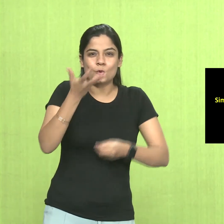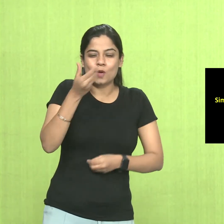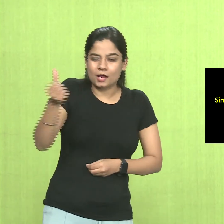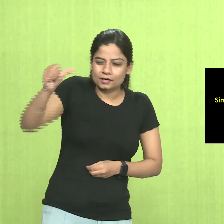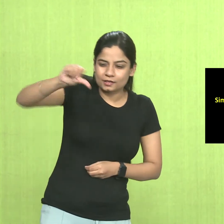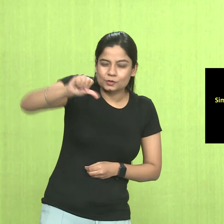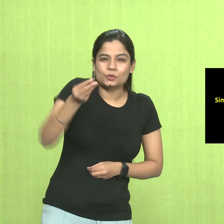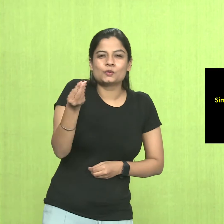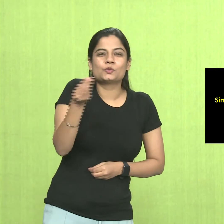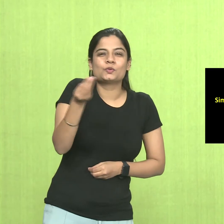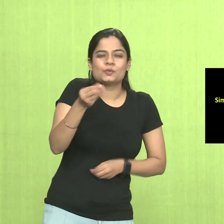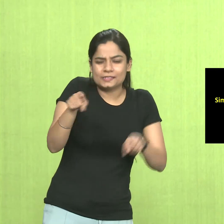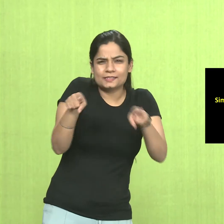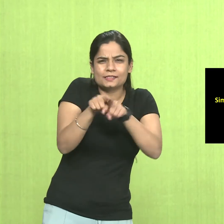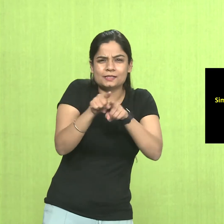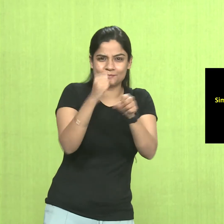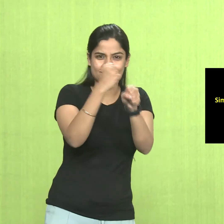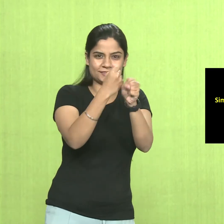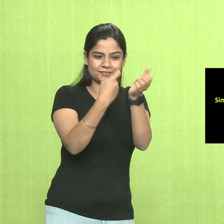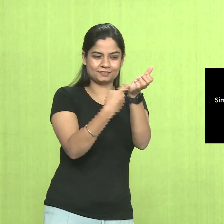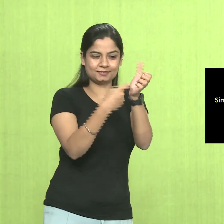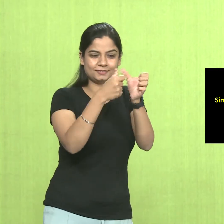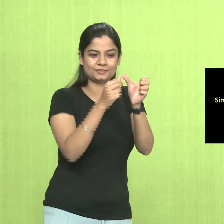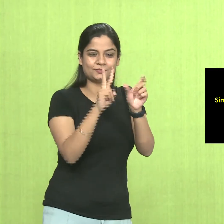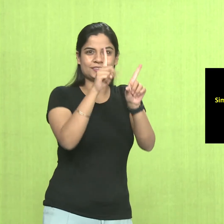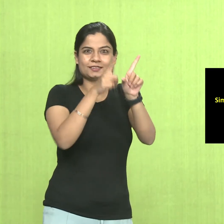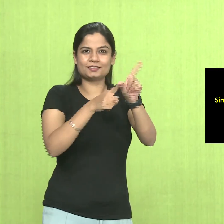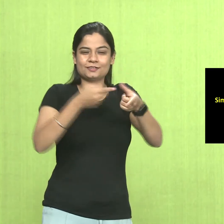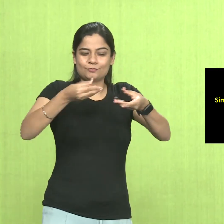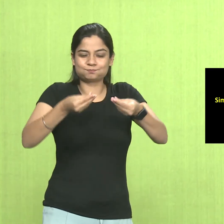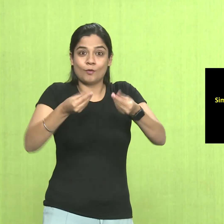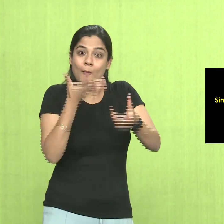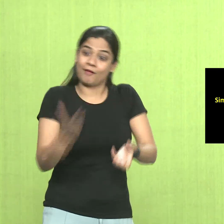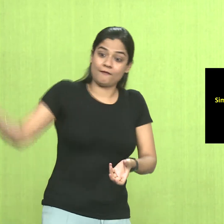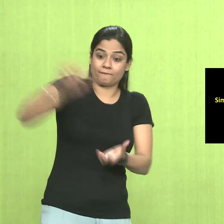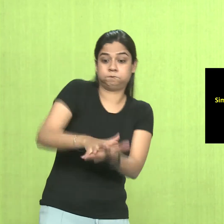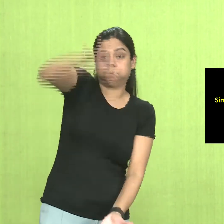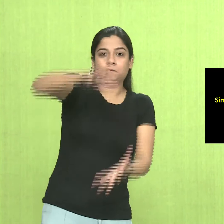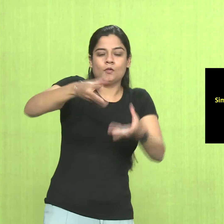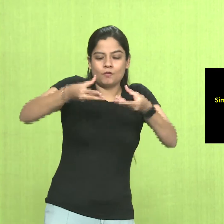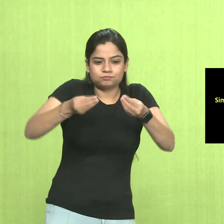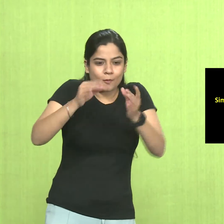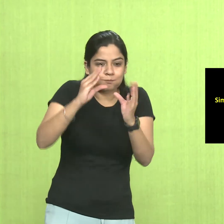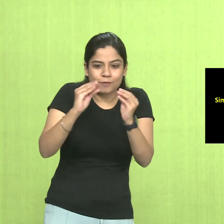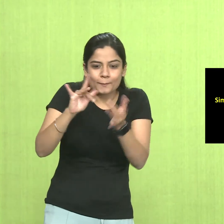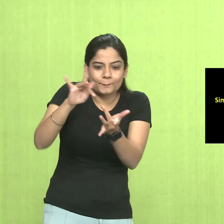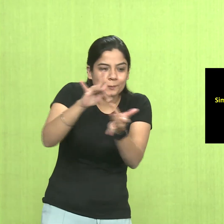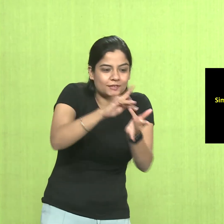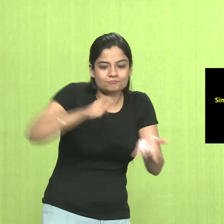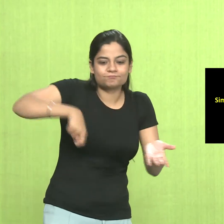This simmering is like making a gravy. Soft. You don't have to excessively add water to it. It has